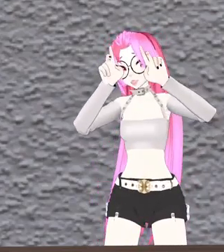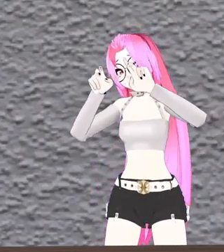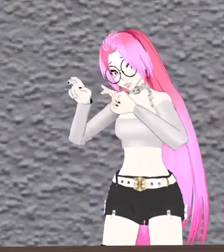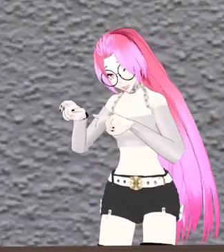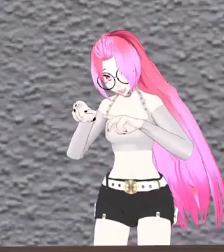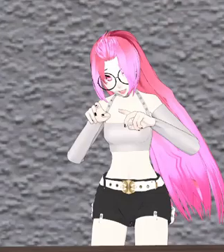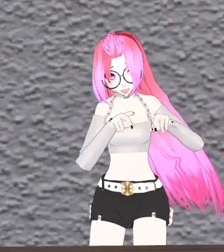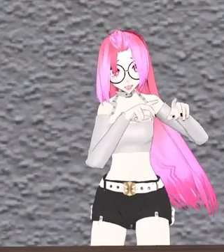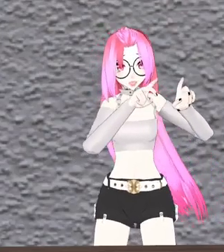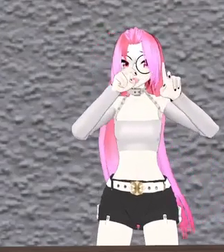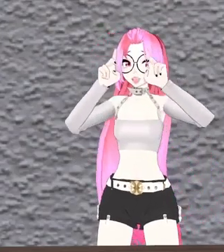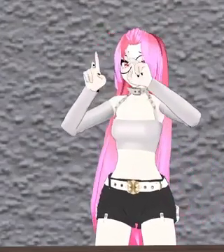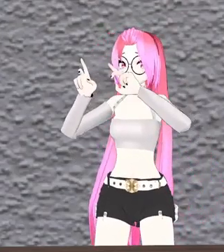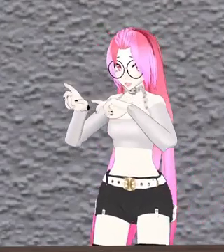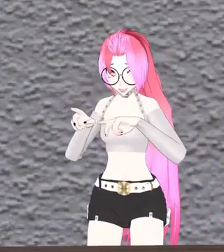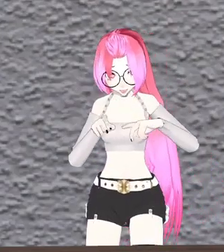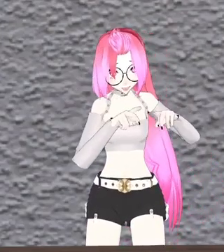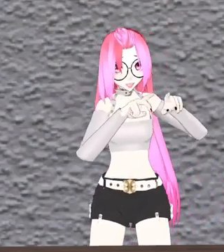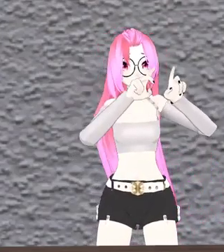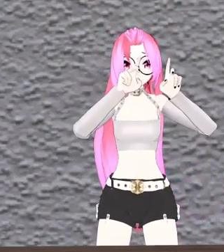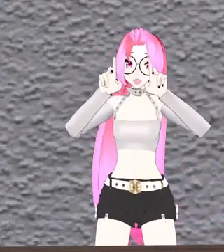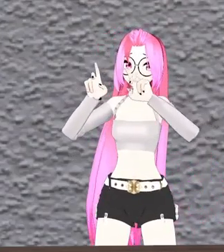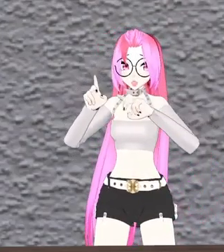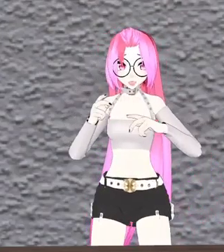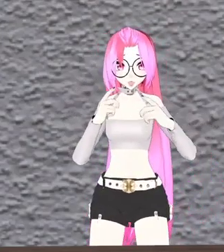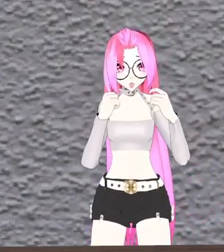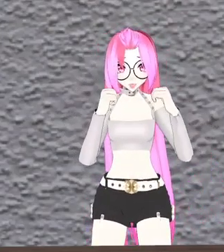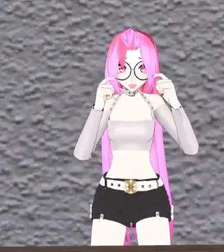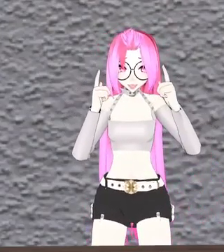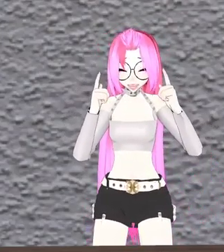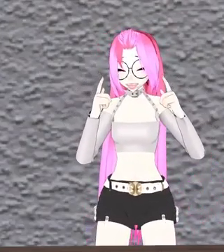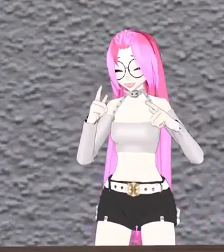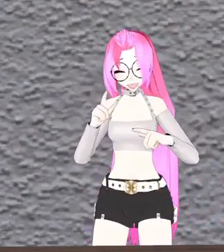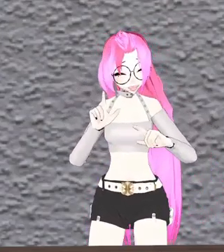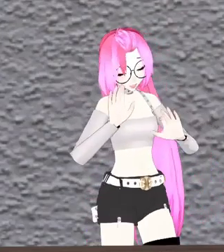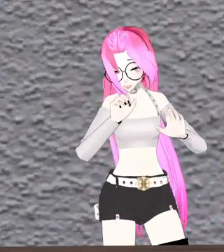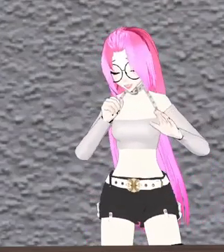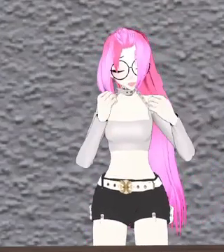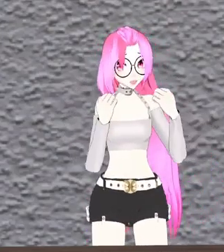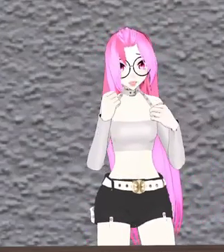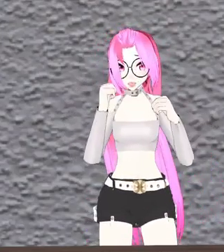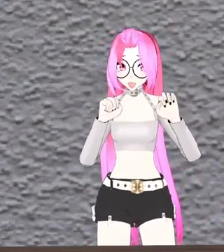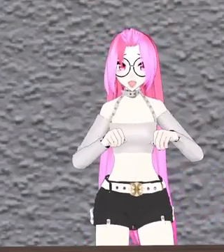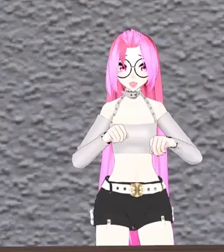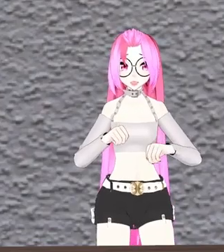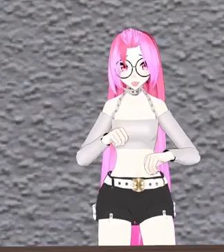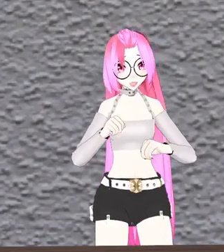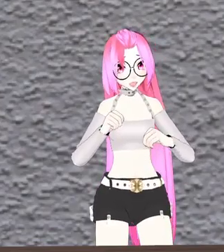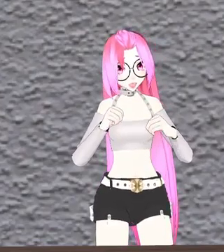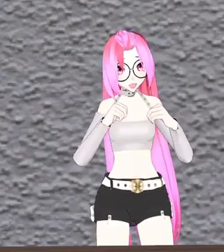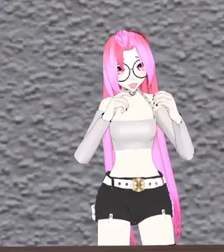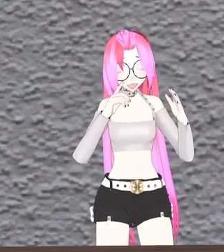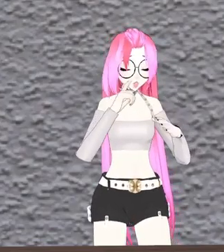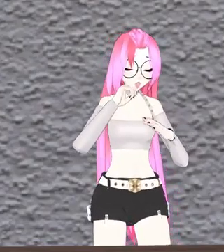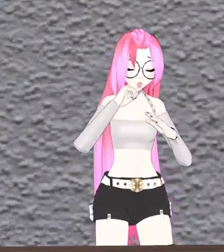constantly shifting between their mirrors and their windows and are very vigilant. So yes, deaf people can drive, and a lot of deaf people